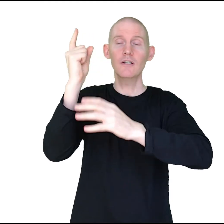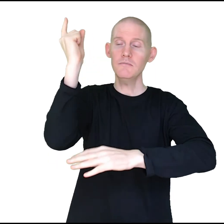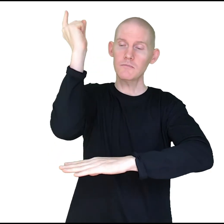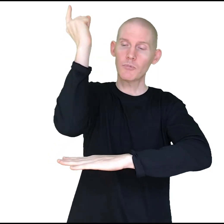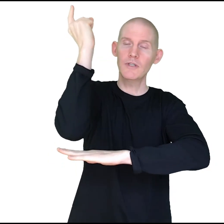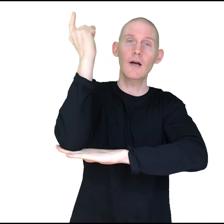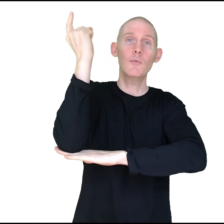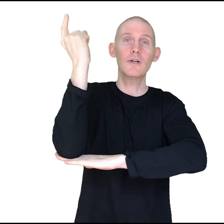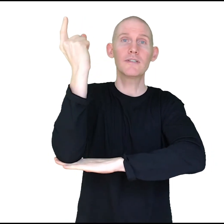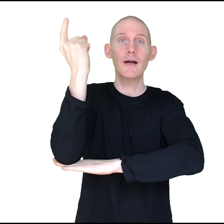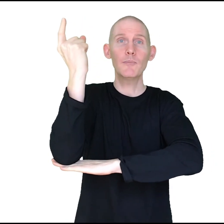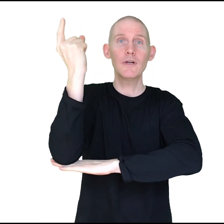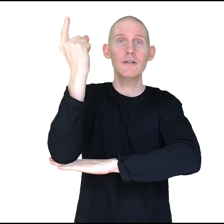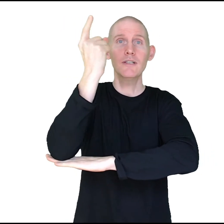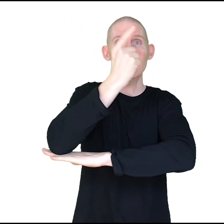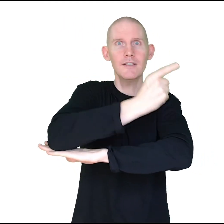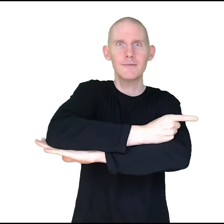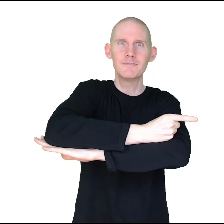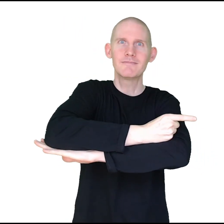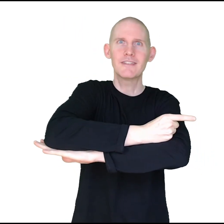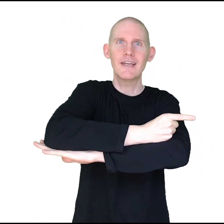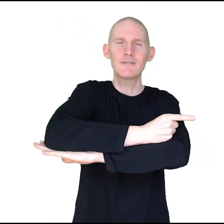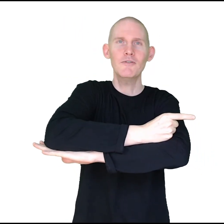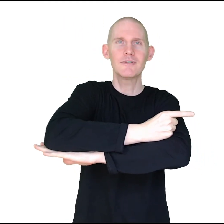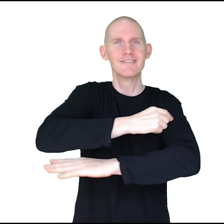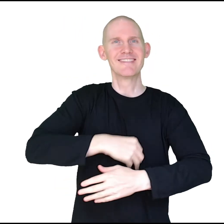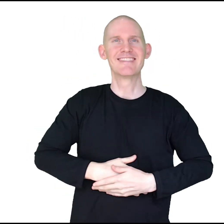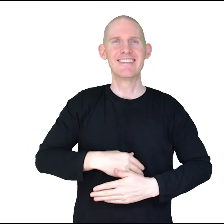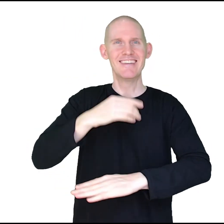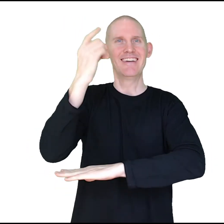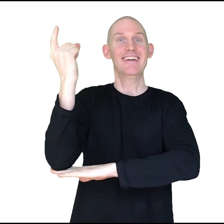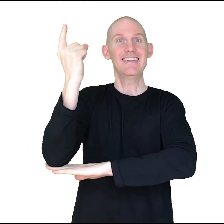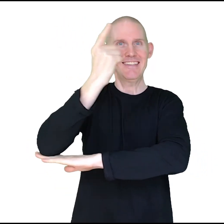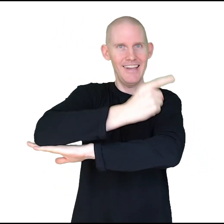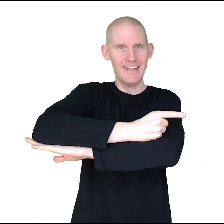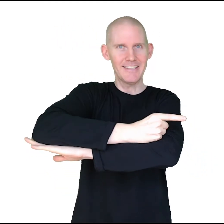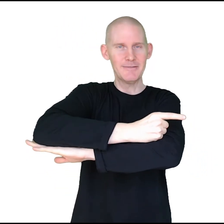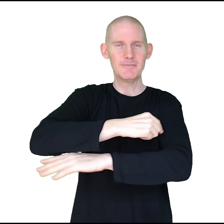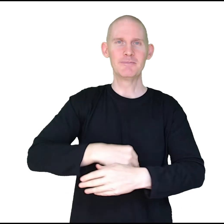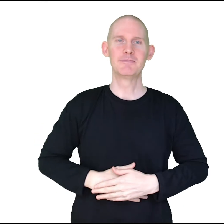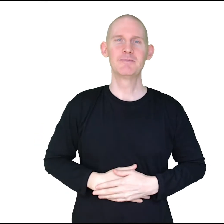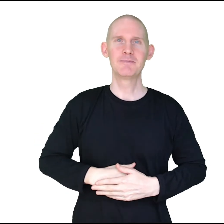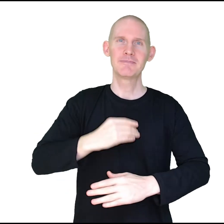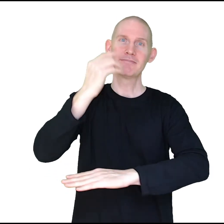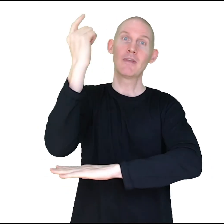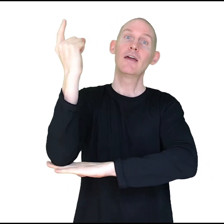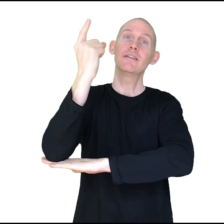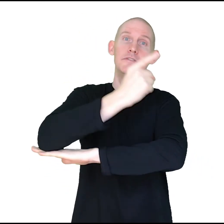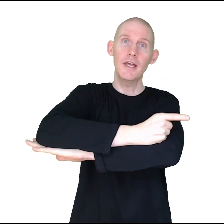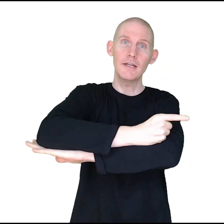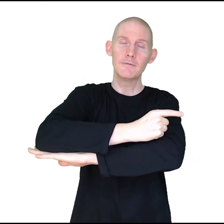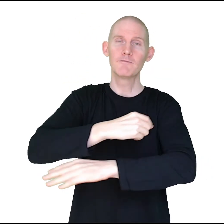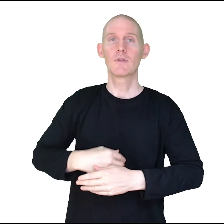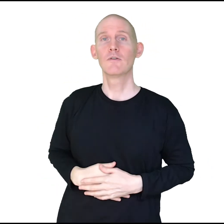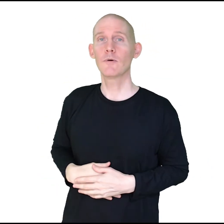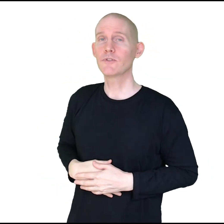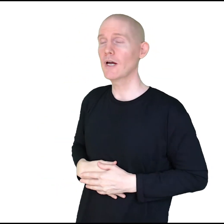Putting the elbow on top there, and the day is over. Day. Day. From the side.